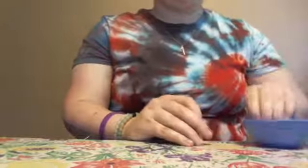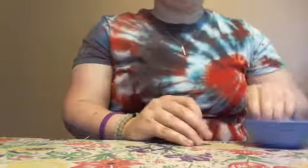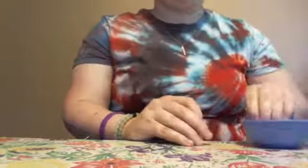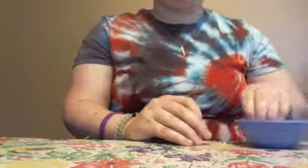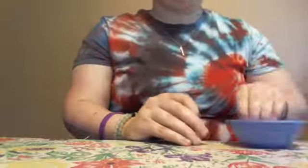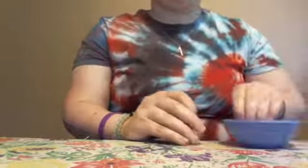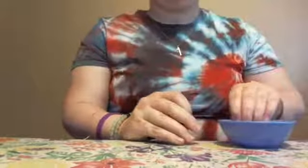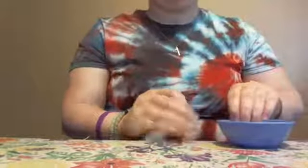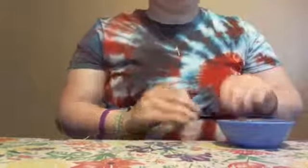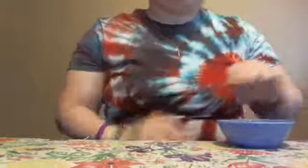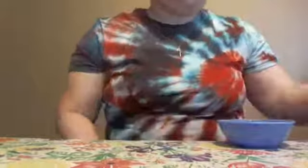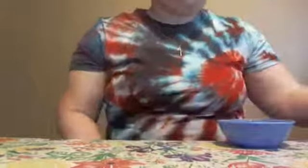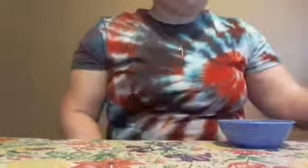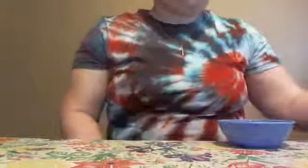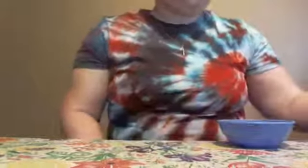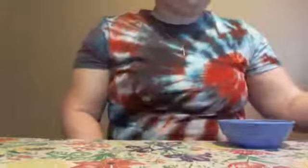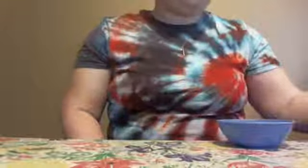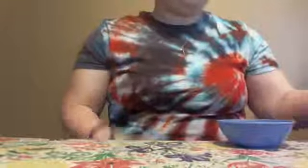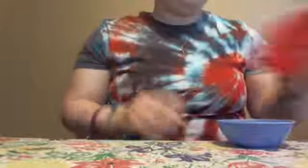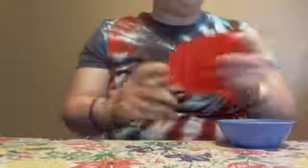going to have a bowl,